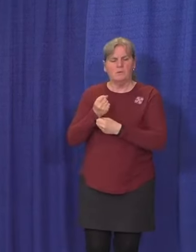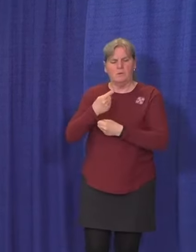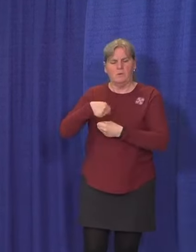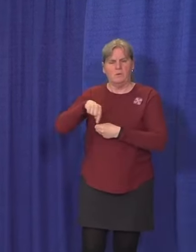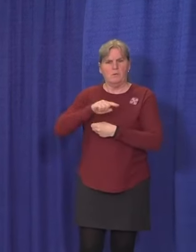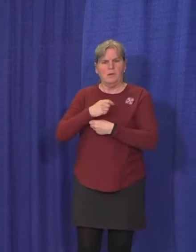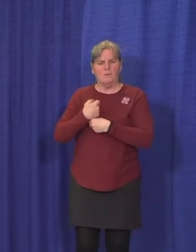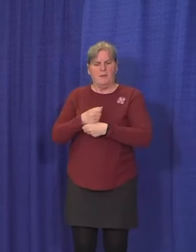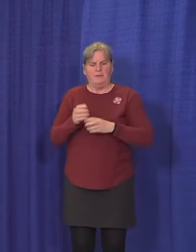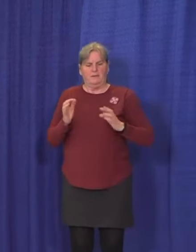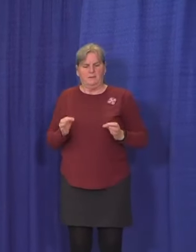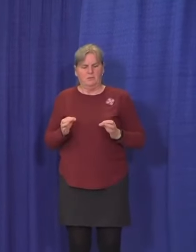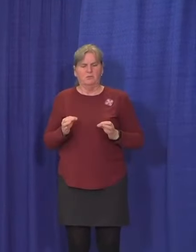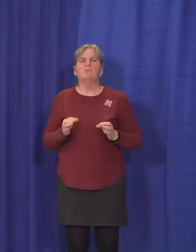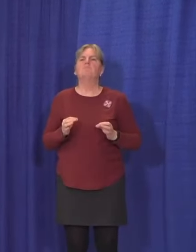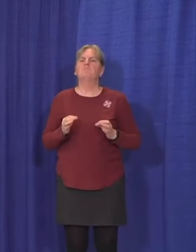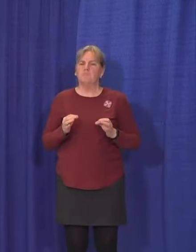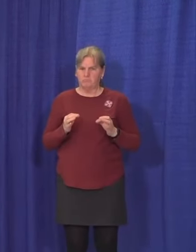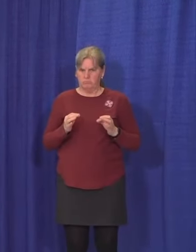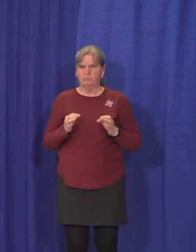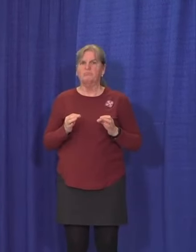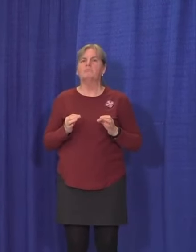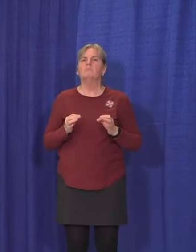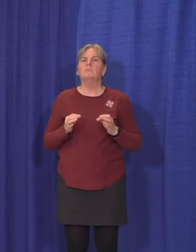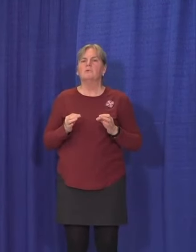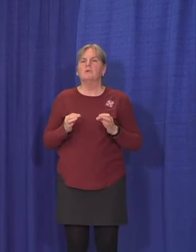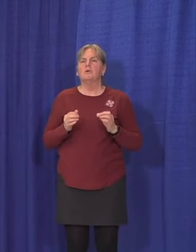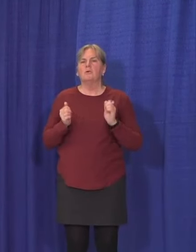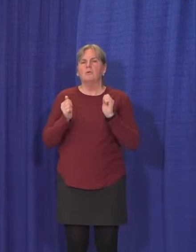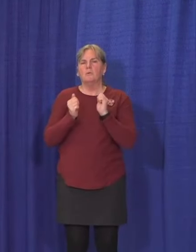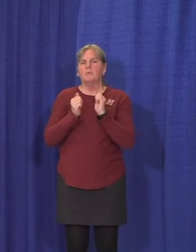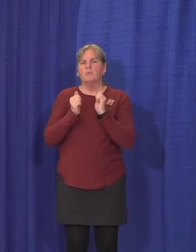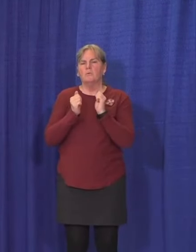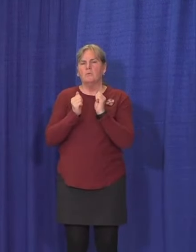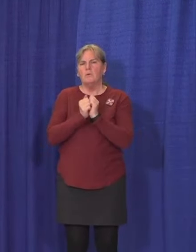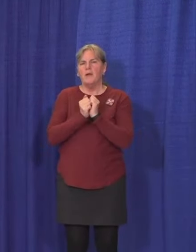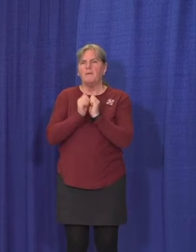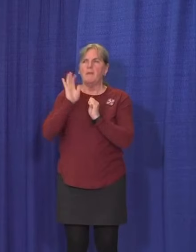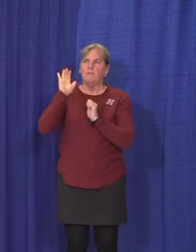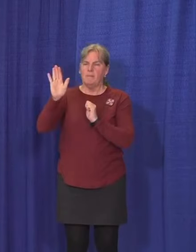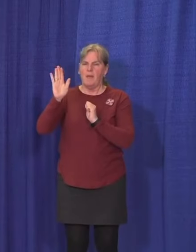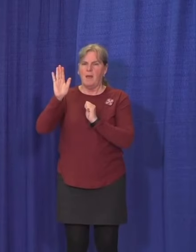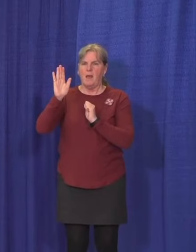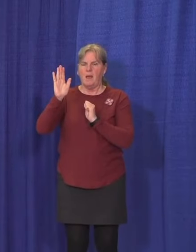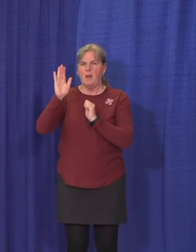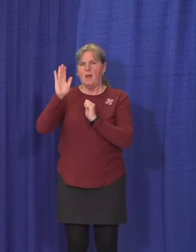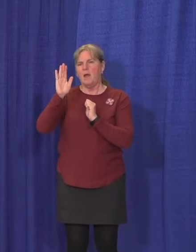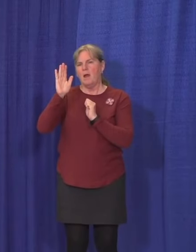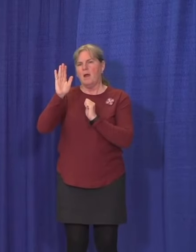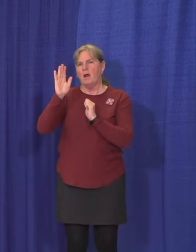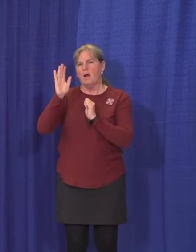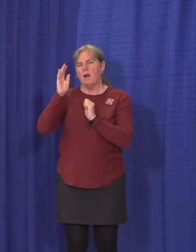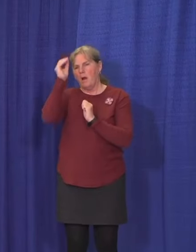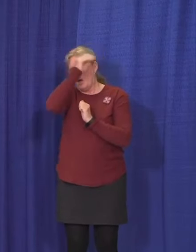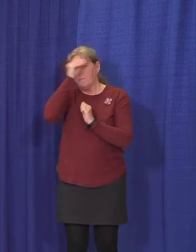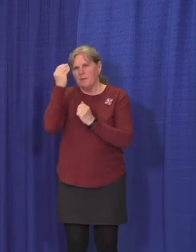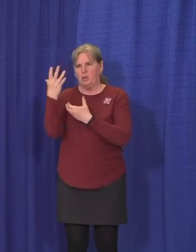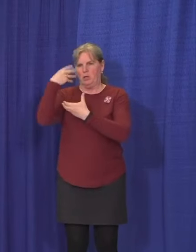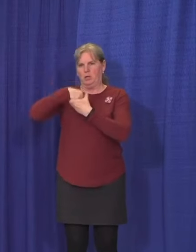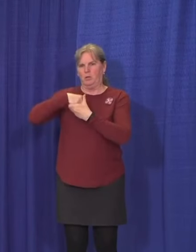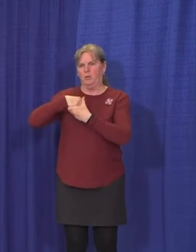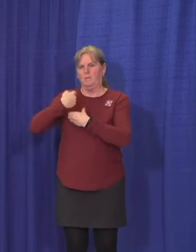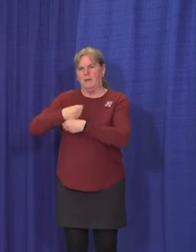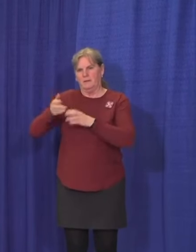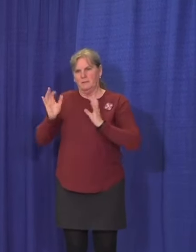into account what the local situation is and what their wishes and desires and concerns are. So that's